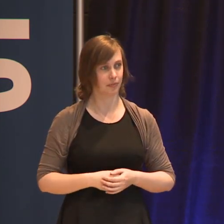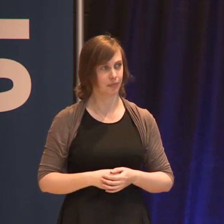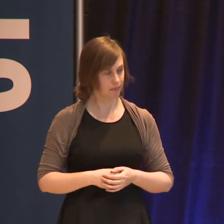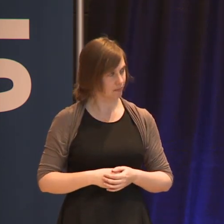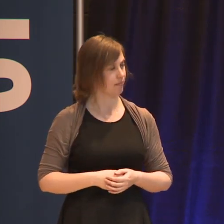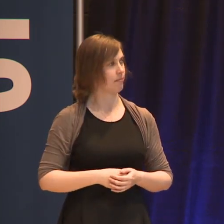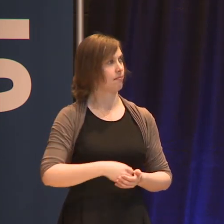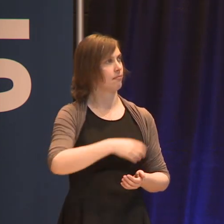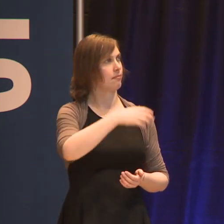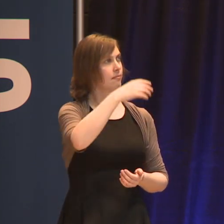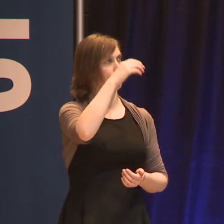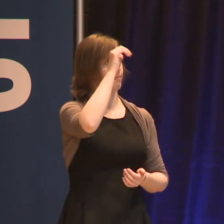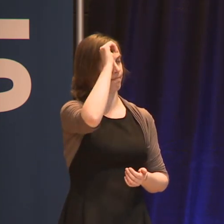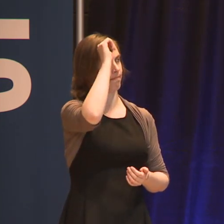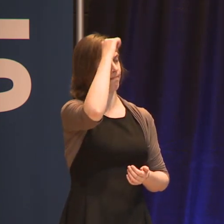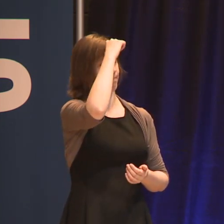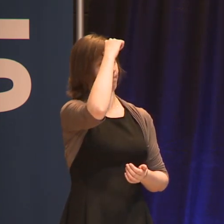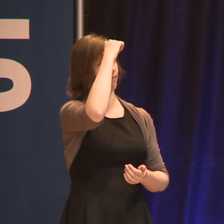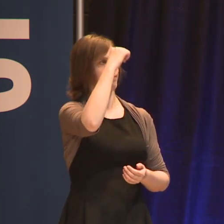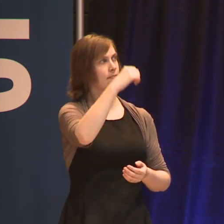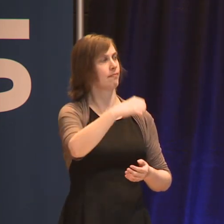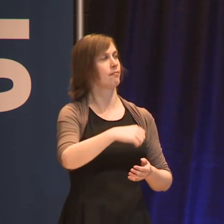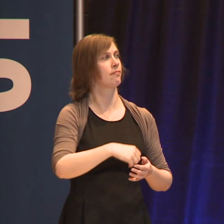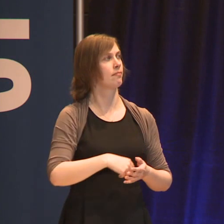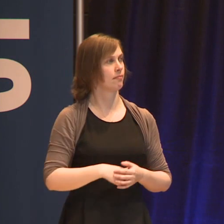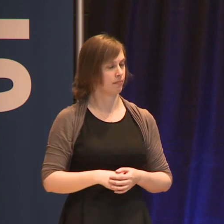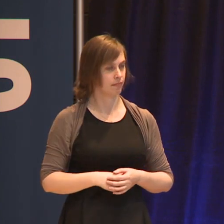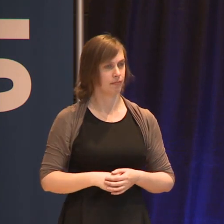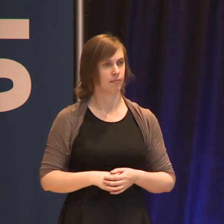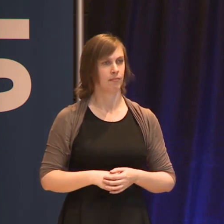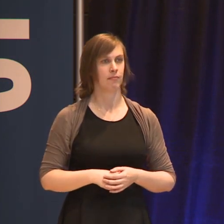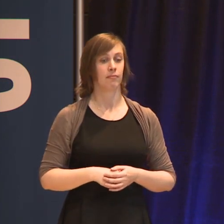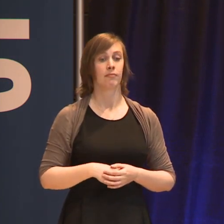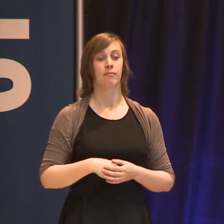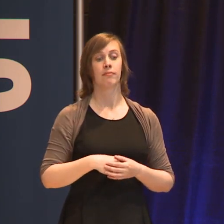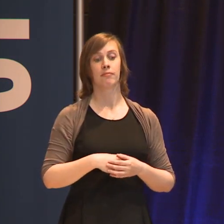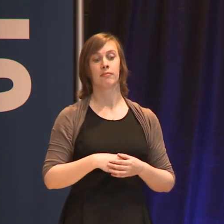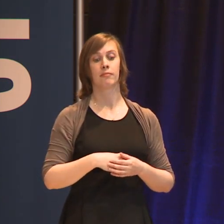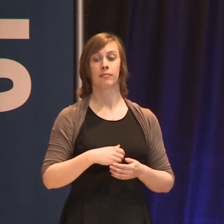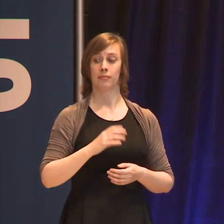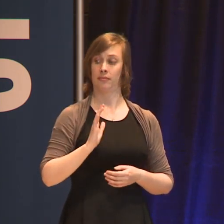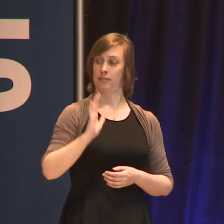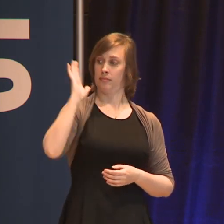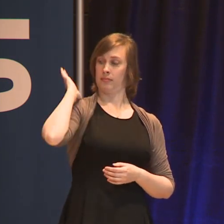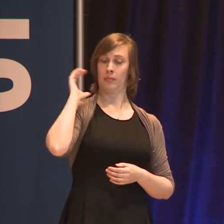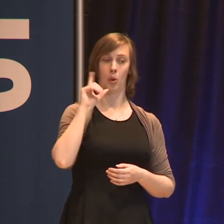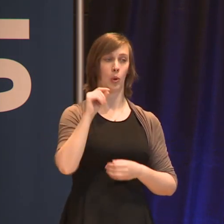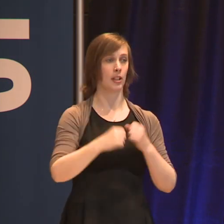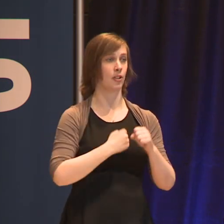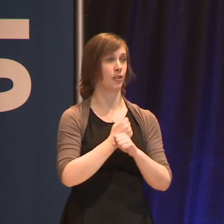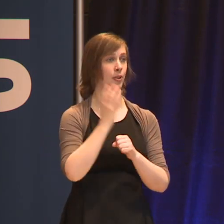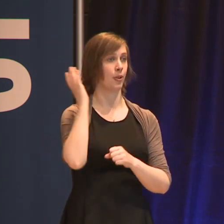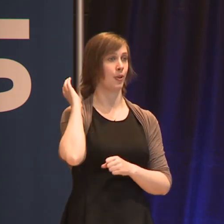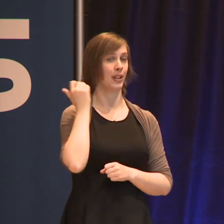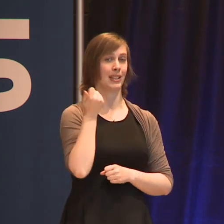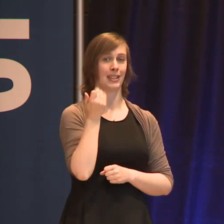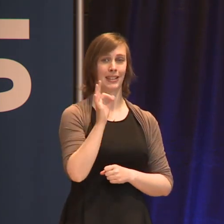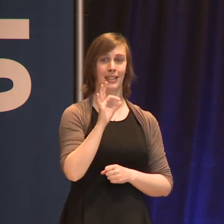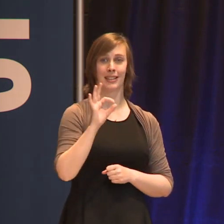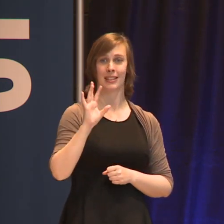never forgot her advice and her call to action, and exactly 20 years ago in 1997, while working at a